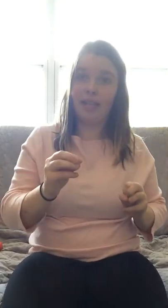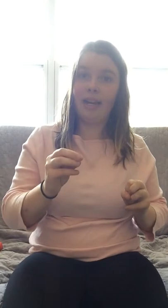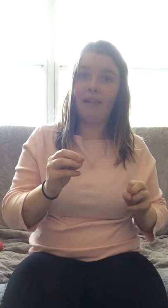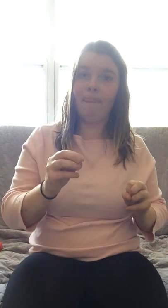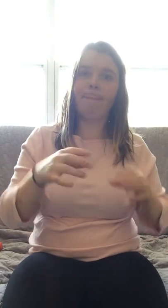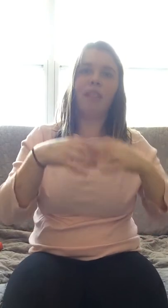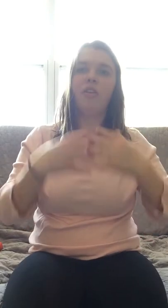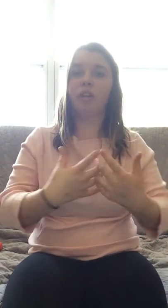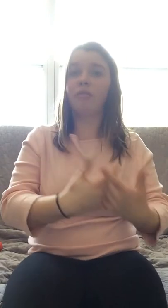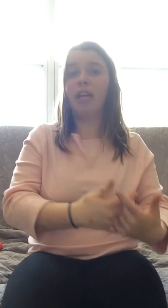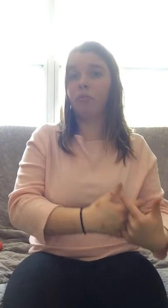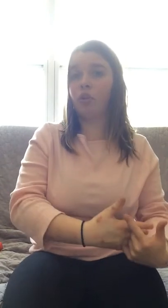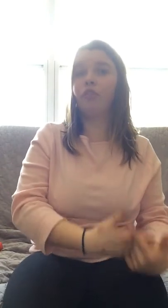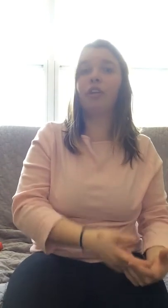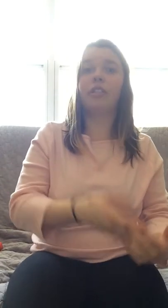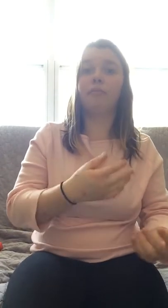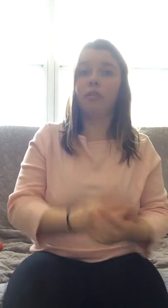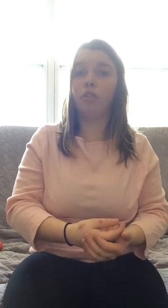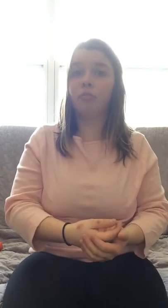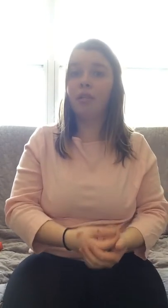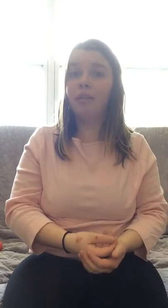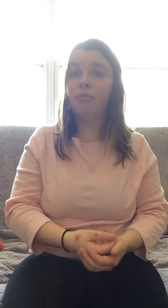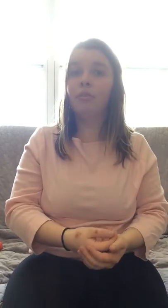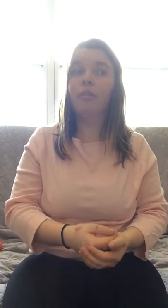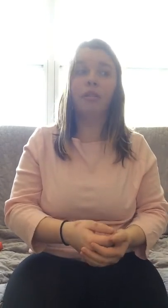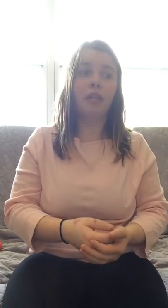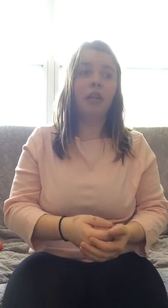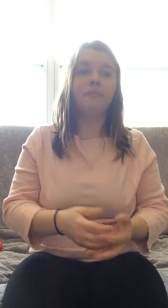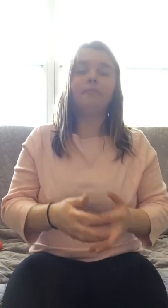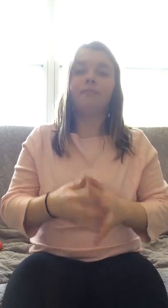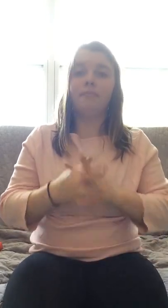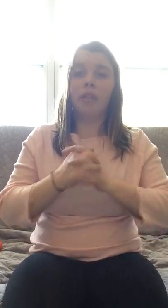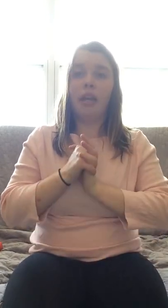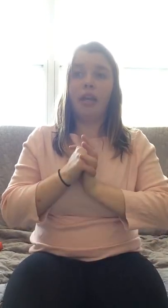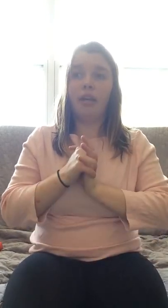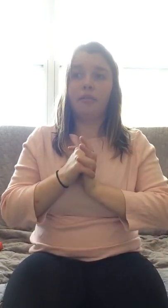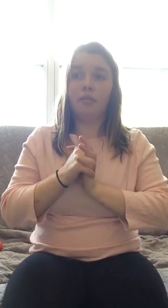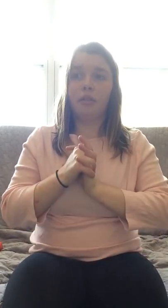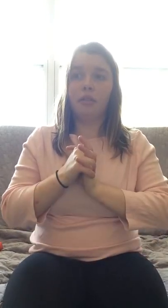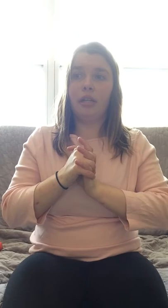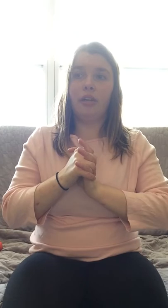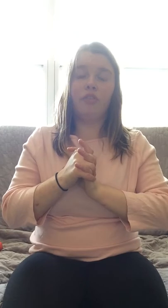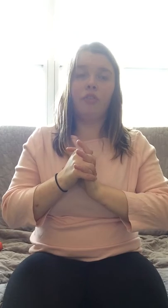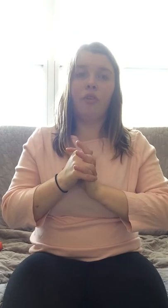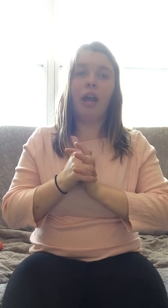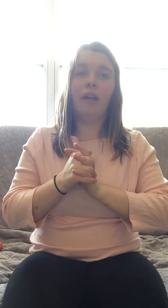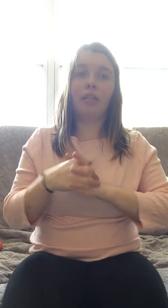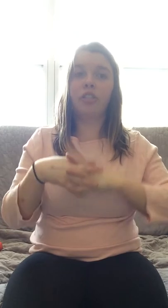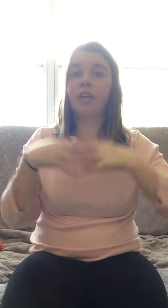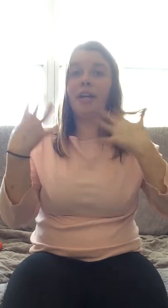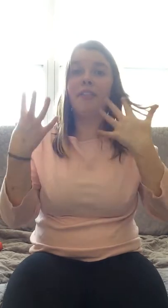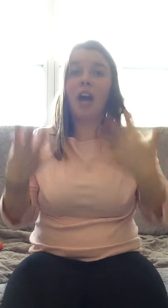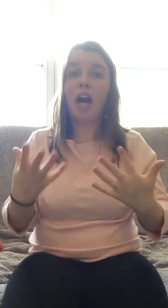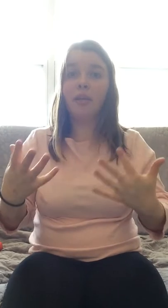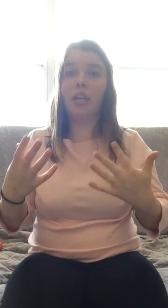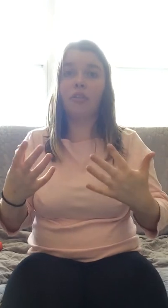that, you can gain more friends and meet new people. And like if you have like a certain kind of hobby that you